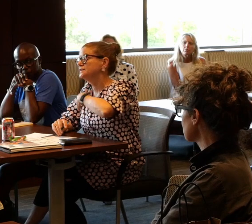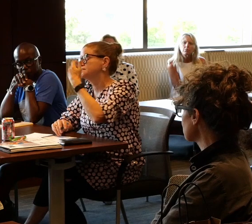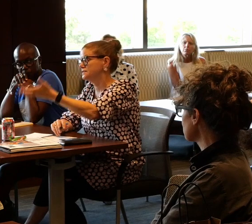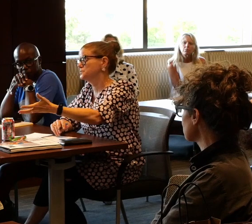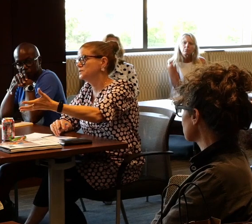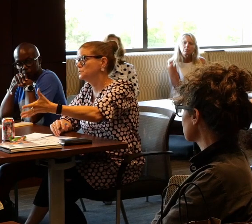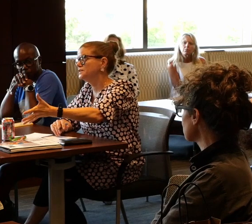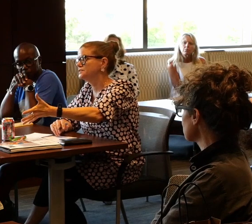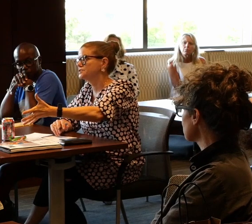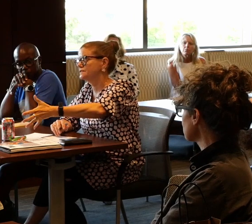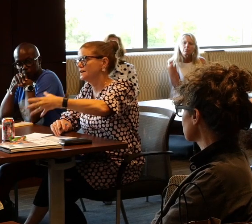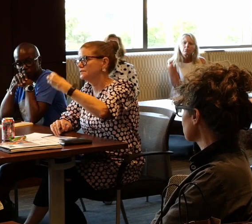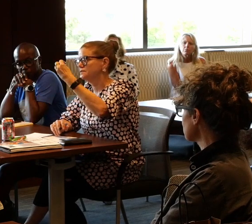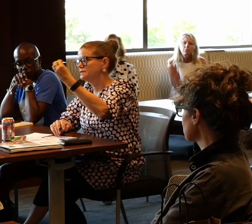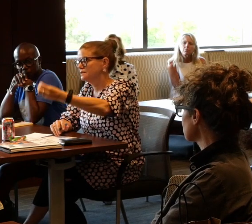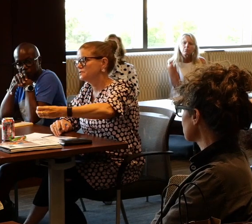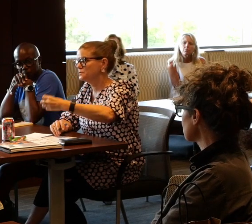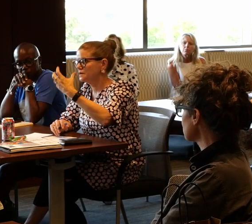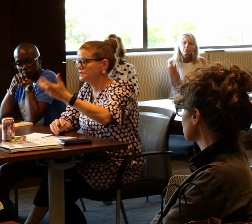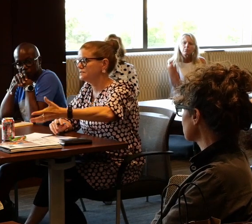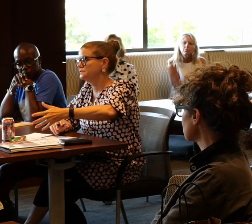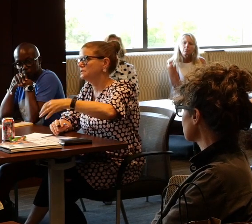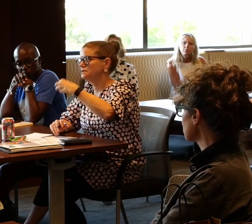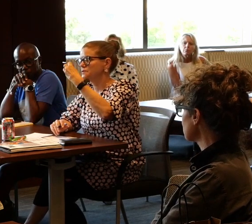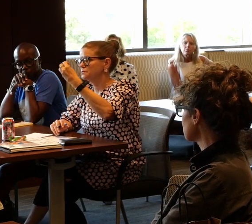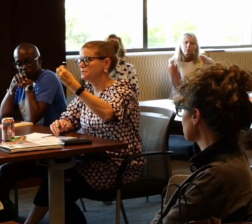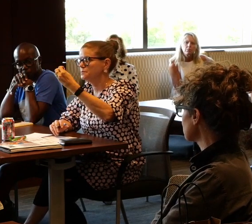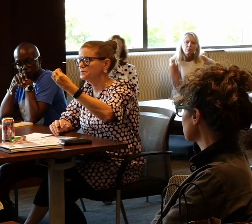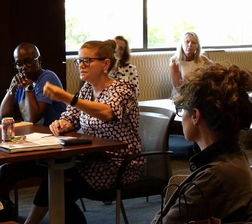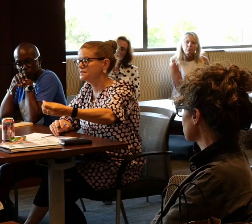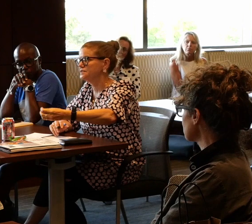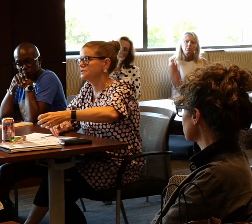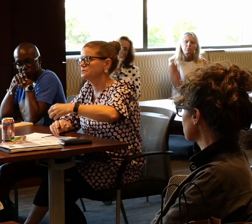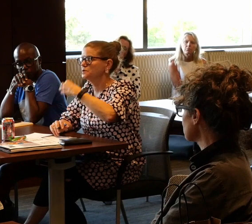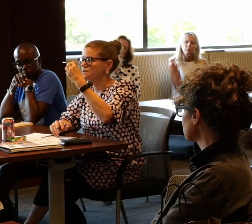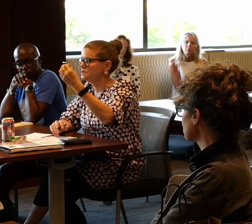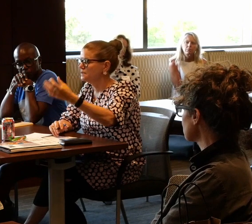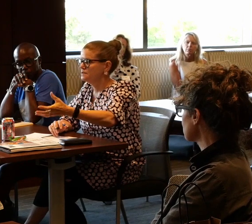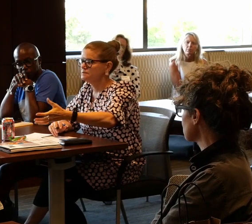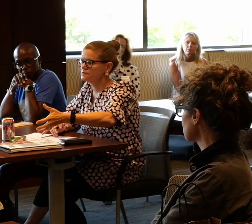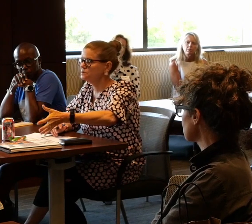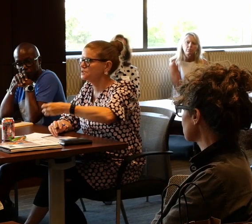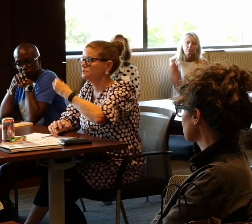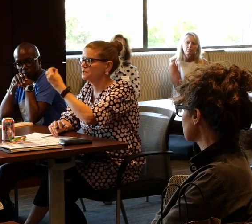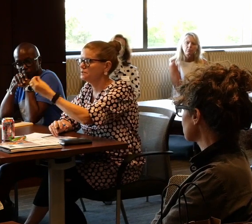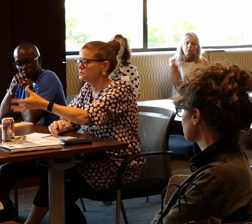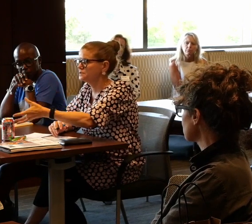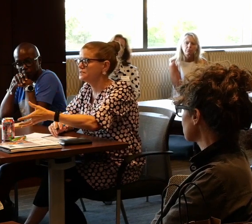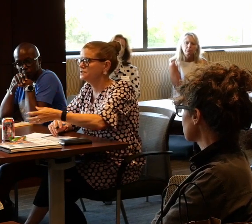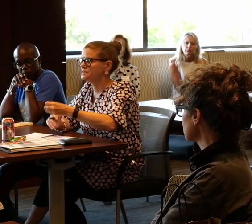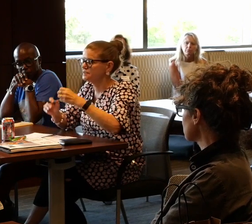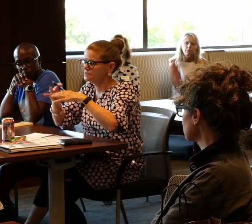the audiences we reached mm-hmm. that through a festival or through a presentation were school